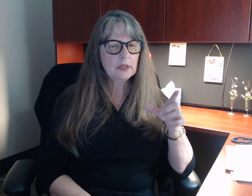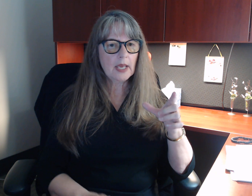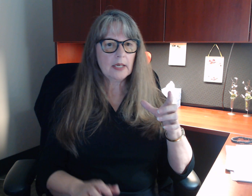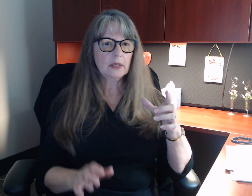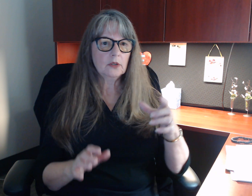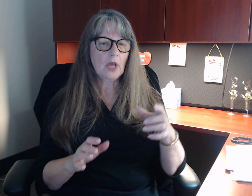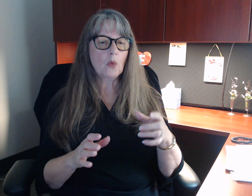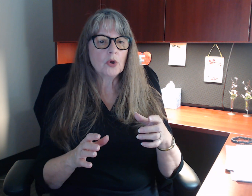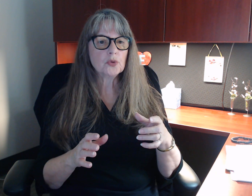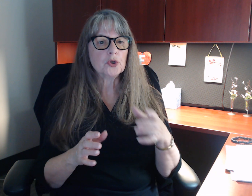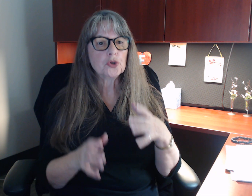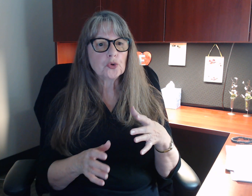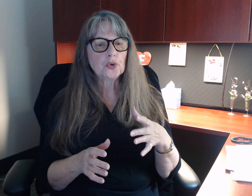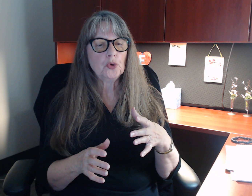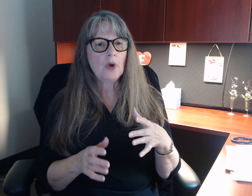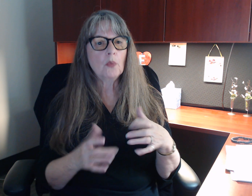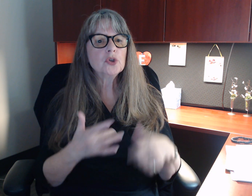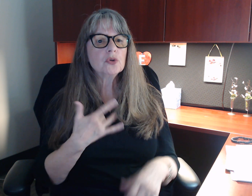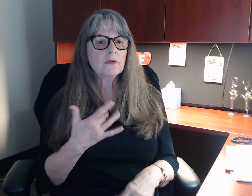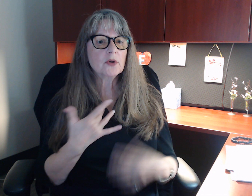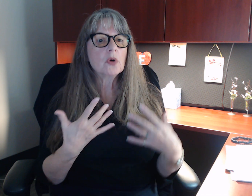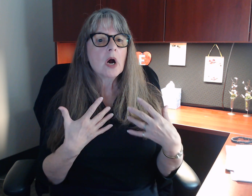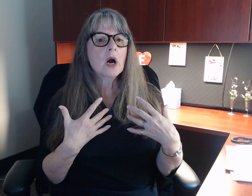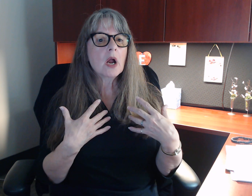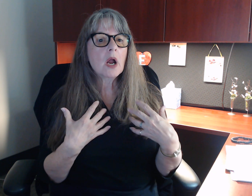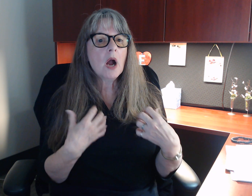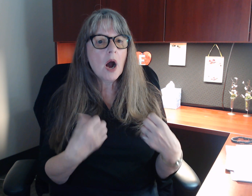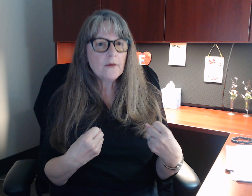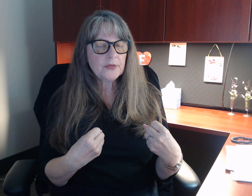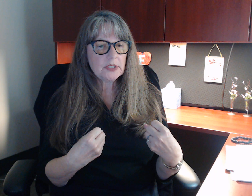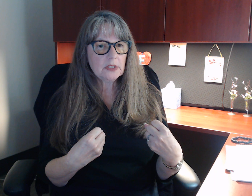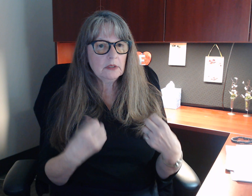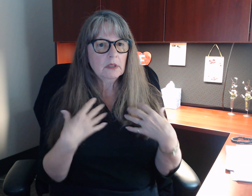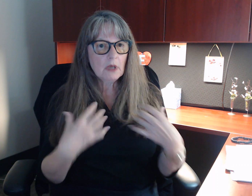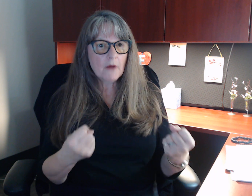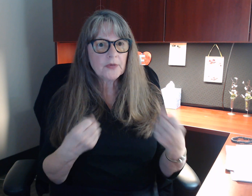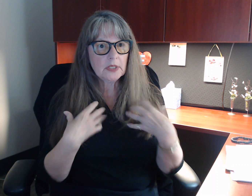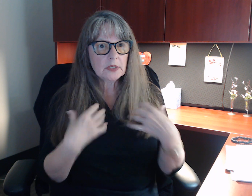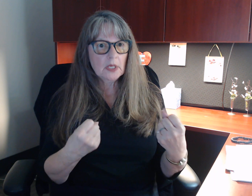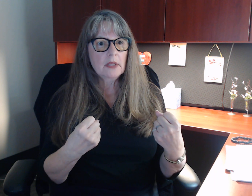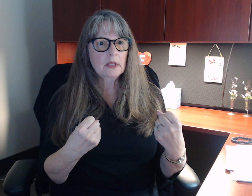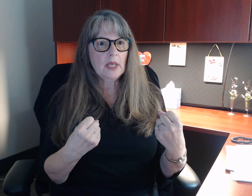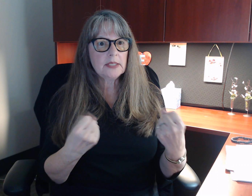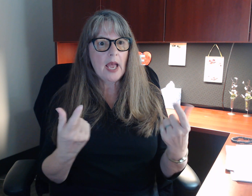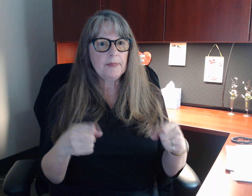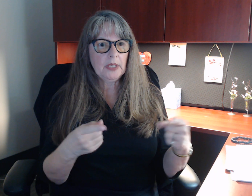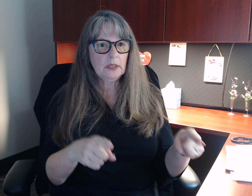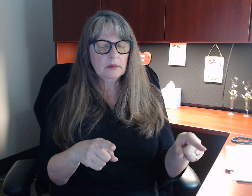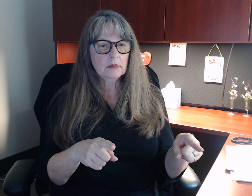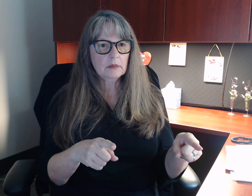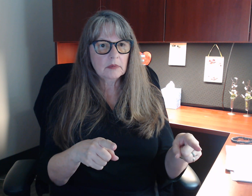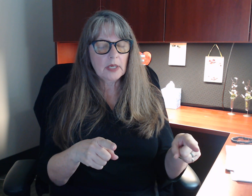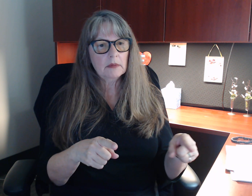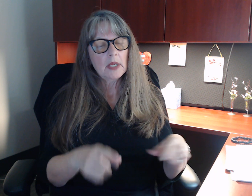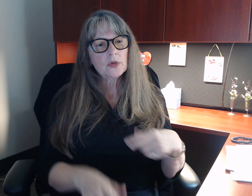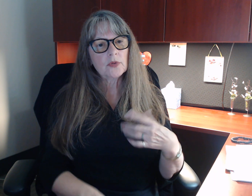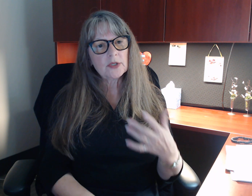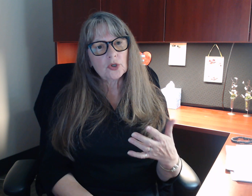that I want to assure you. I want you to feel confident that that's happening, right? So that's